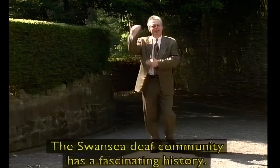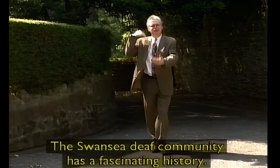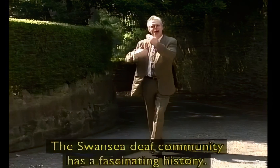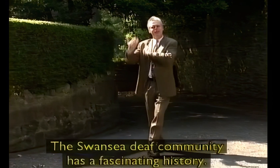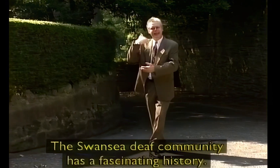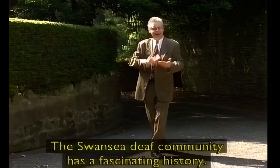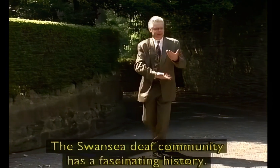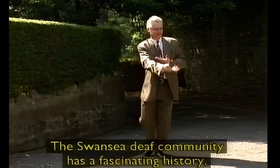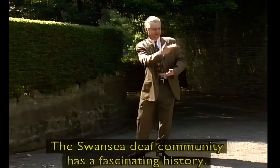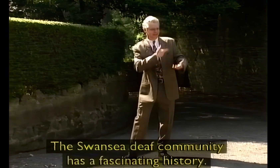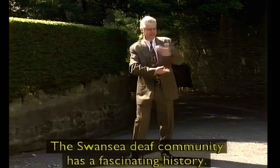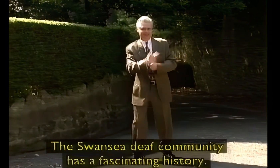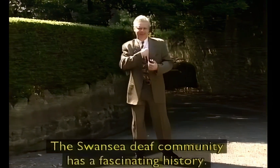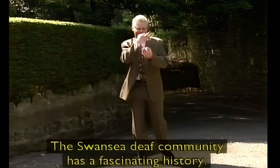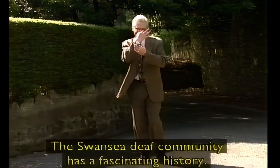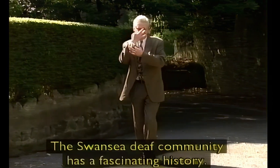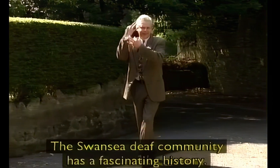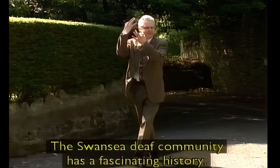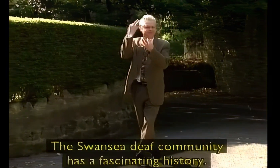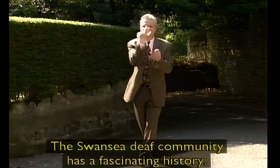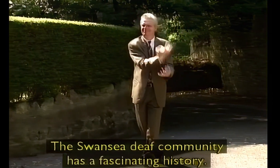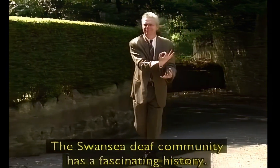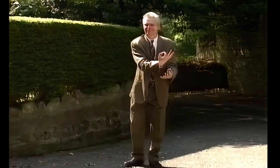The Swansea deaf community has a fascinating history.